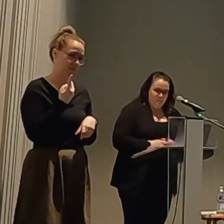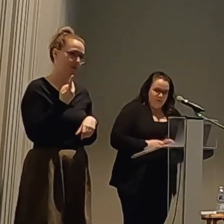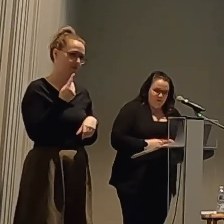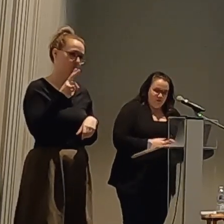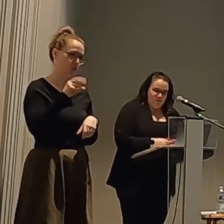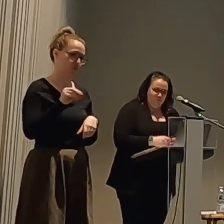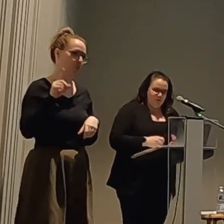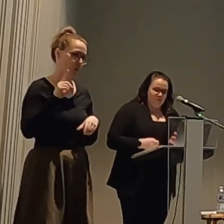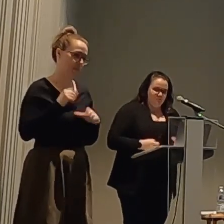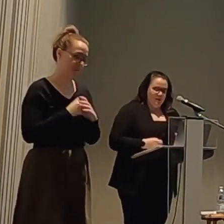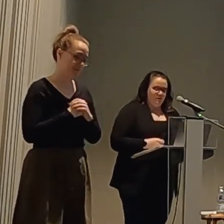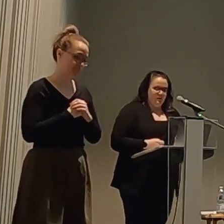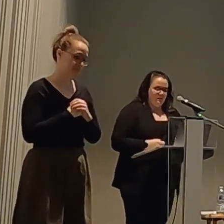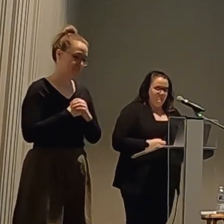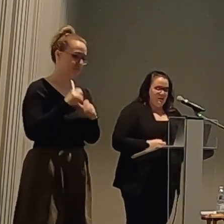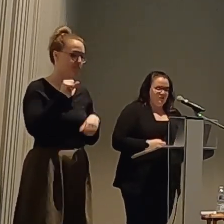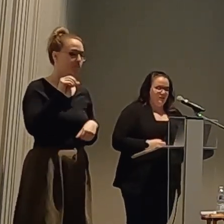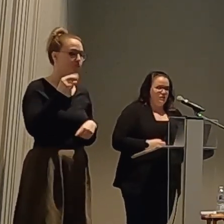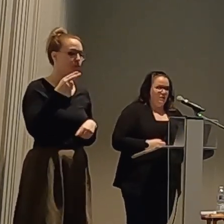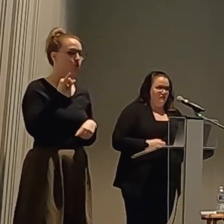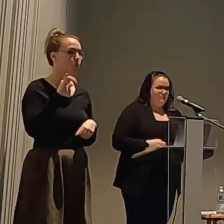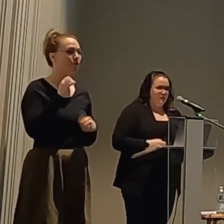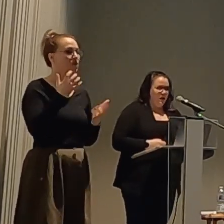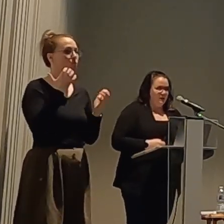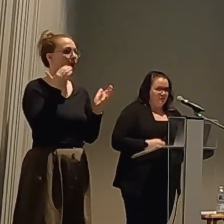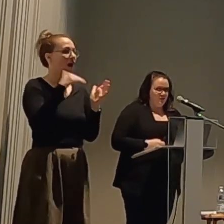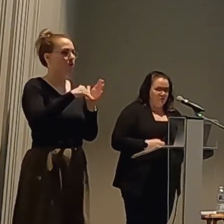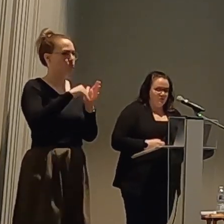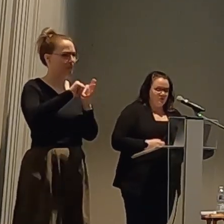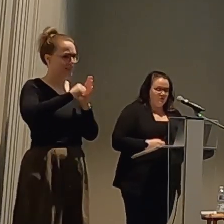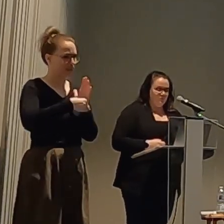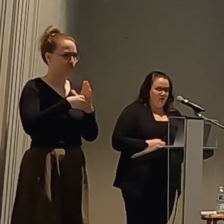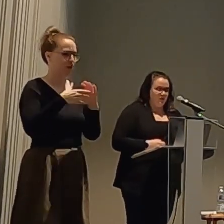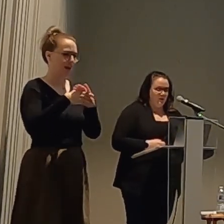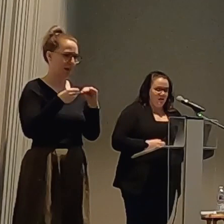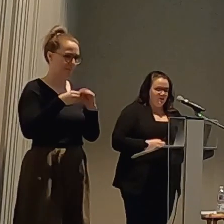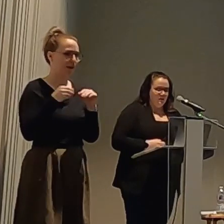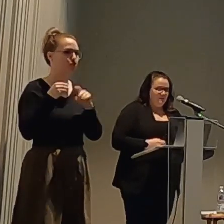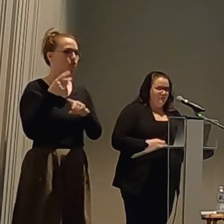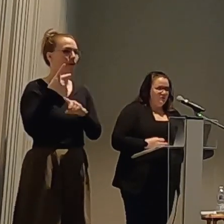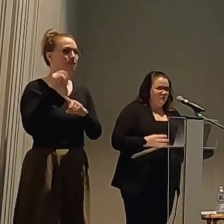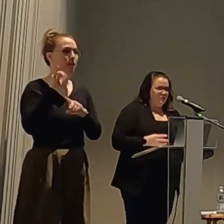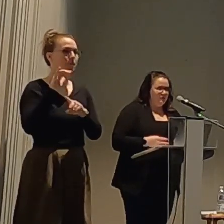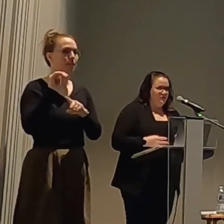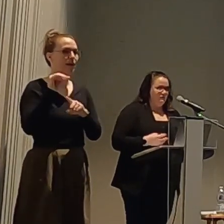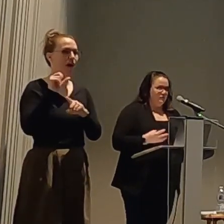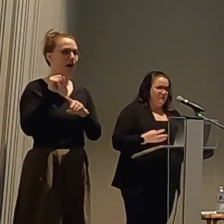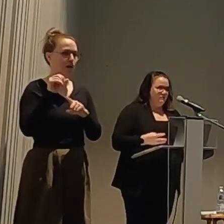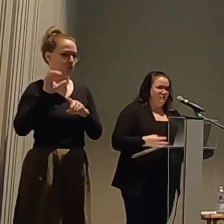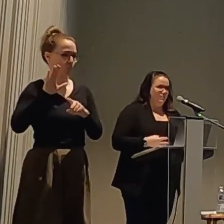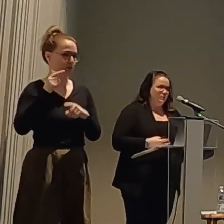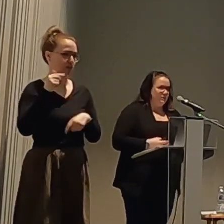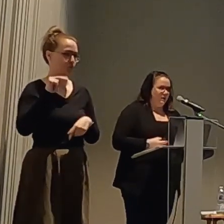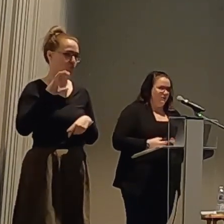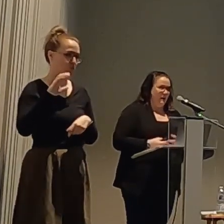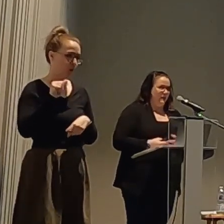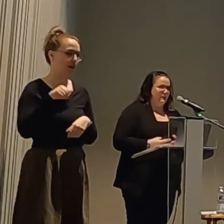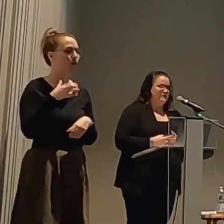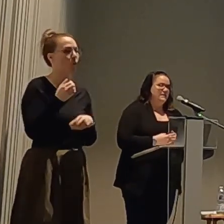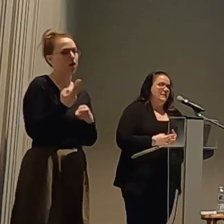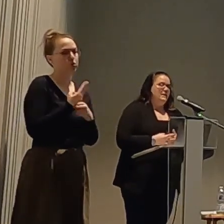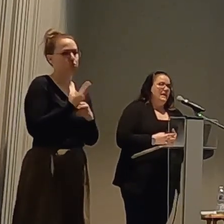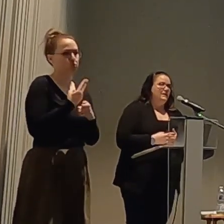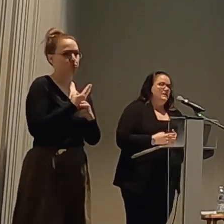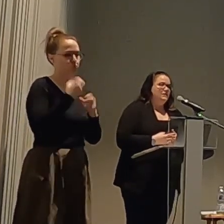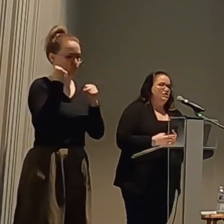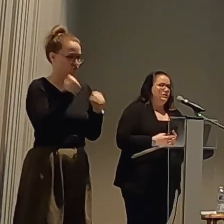2001. She wanted to reiterate the message of Picasso's Guernica, but she wanted to fuse it with a bold color